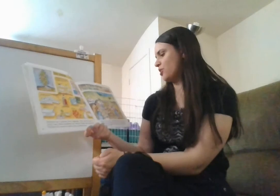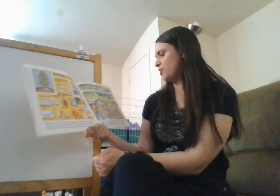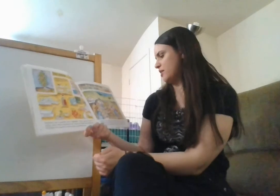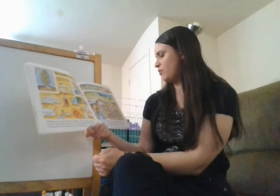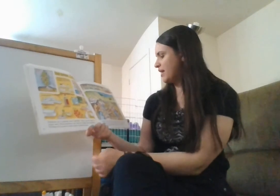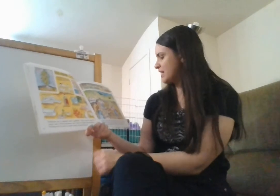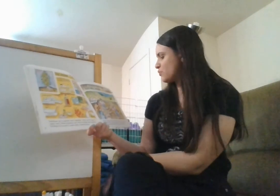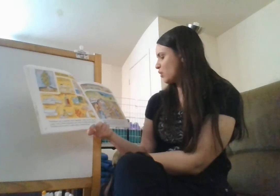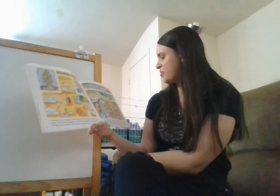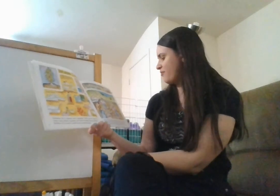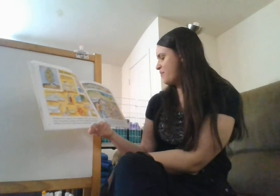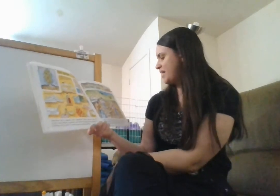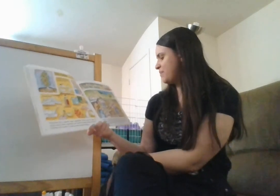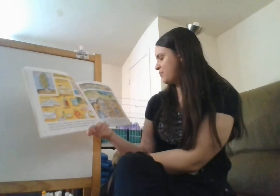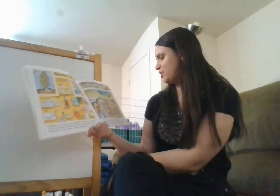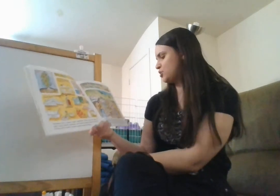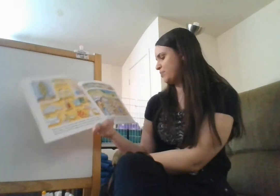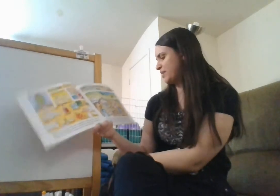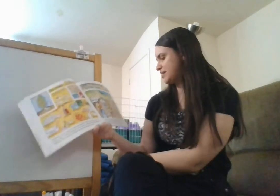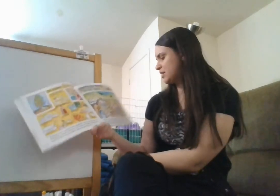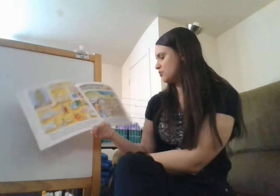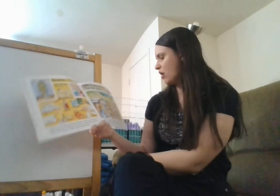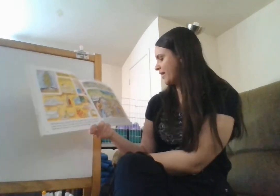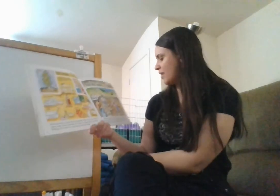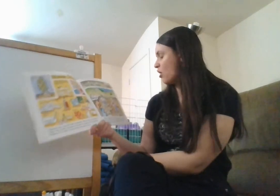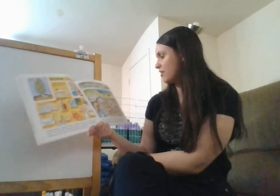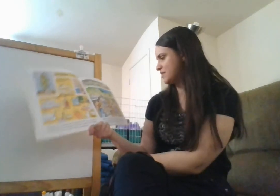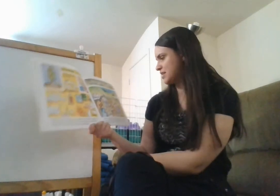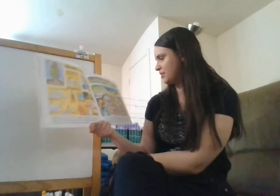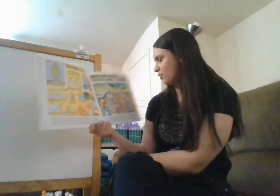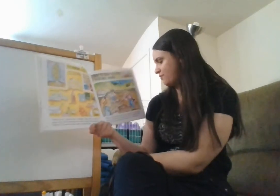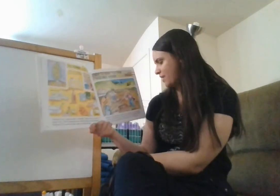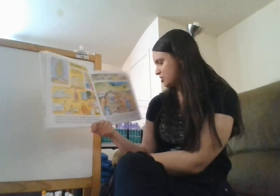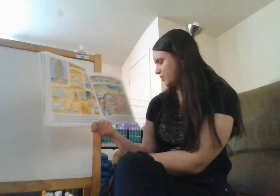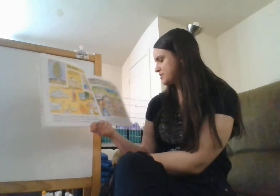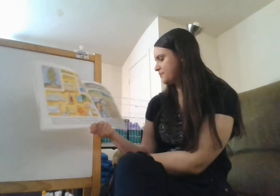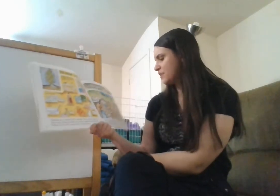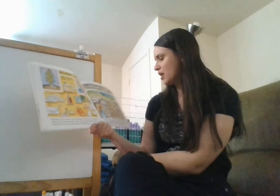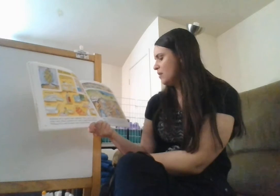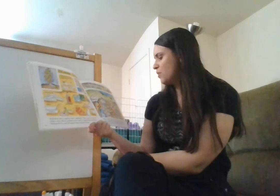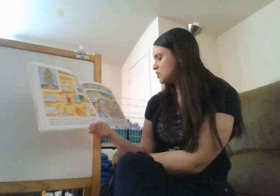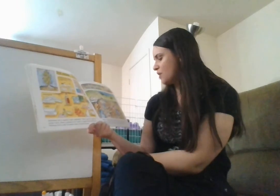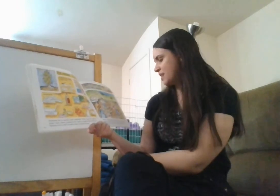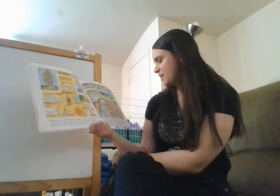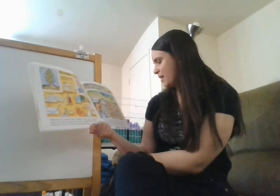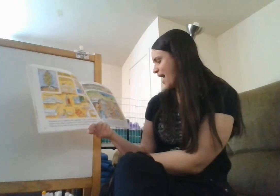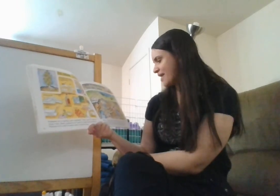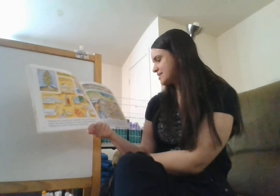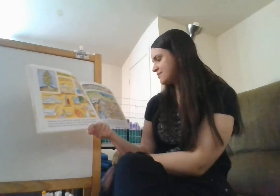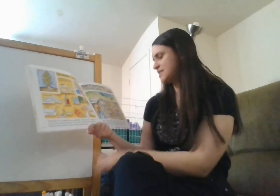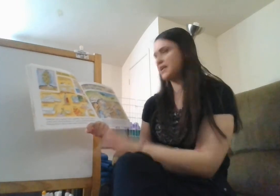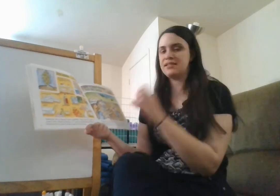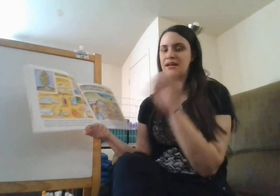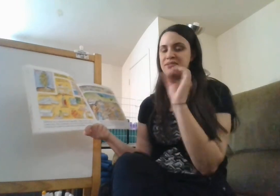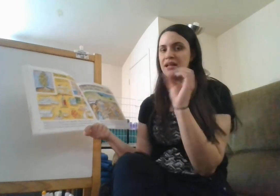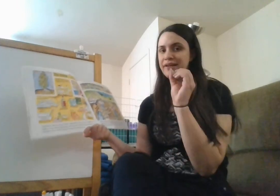garden. When it gets warm enough, many people enjoy planting, growing, and harvesting their own vegetables. Most often they buy packets of seeds. That was that little